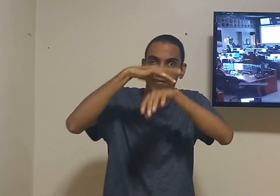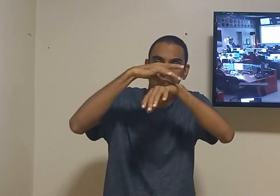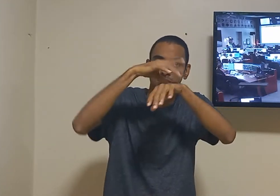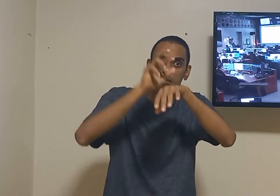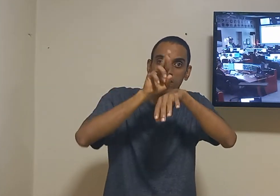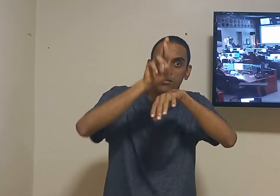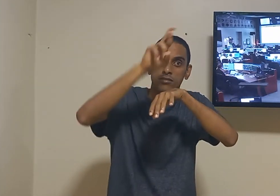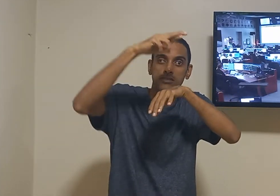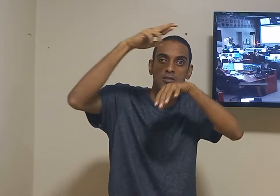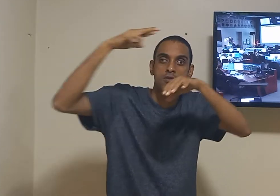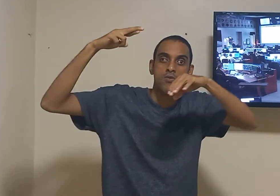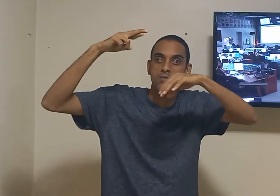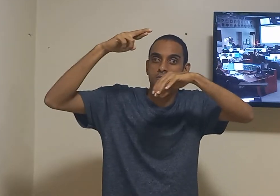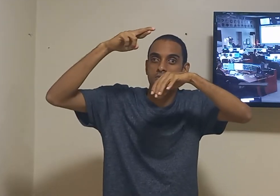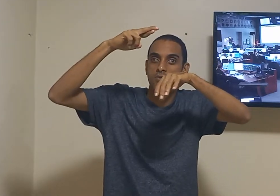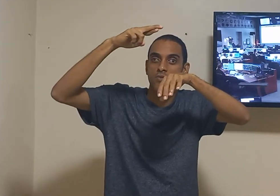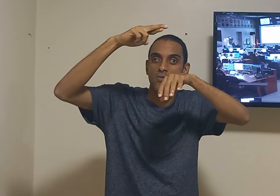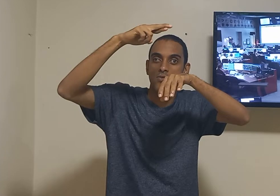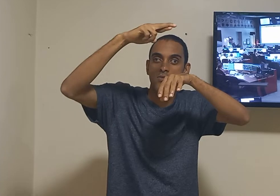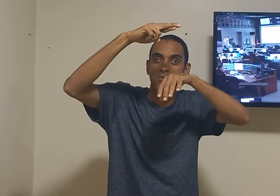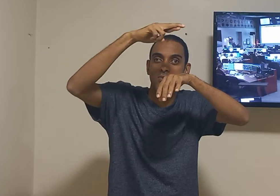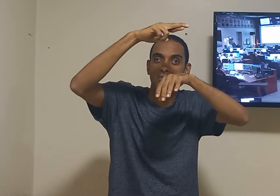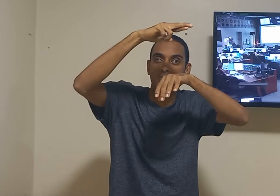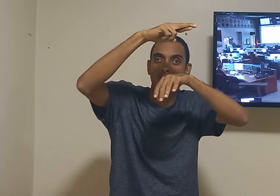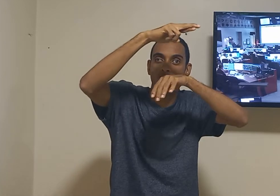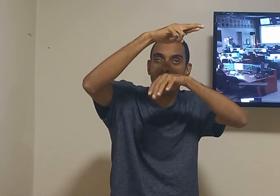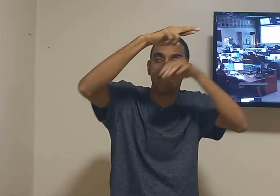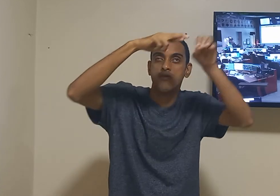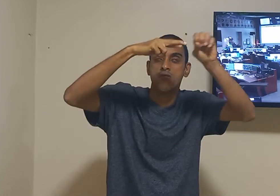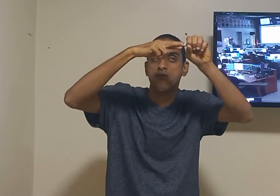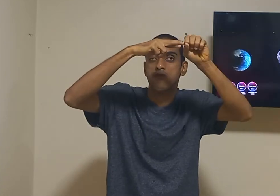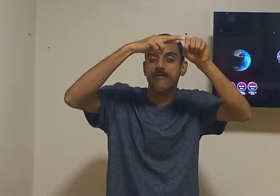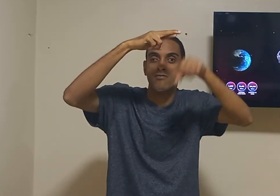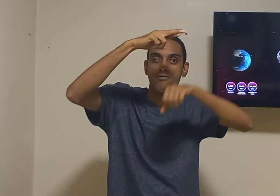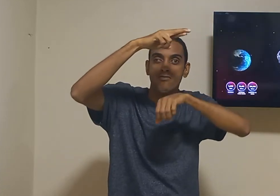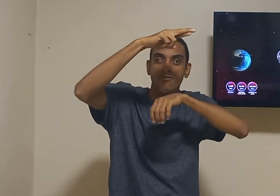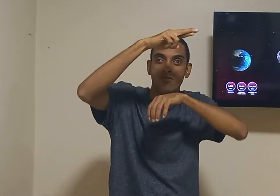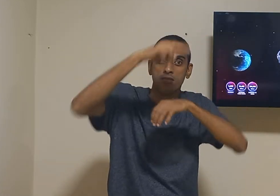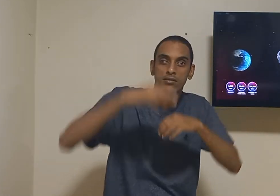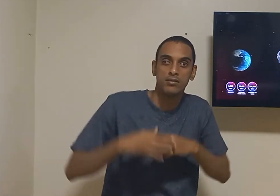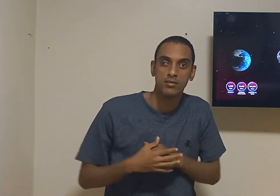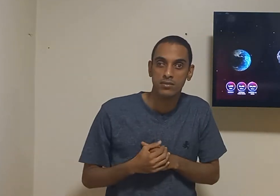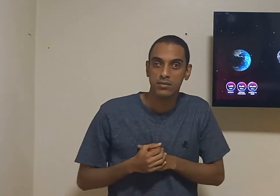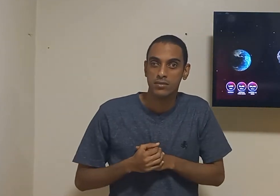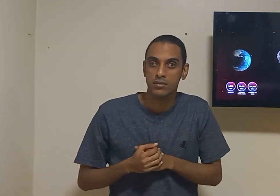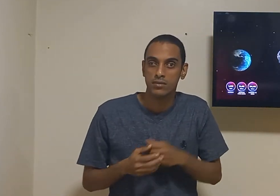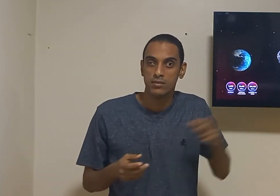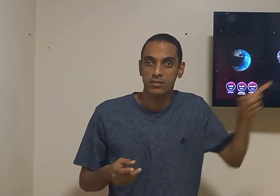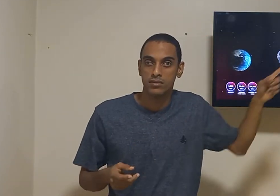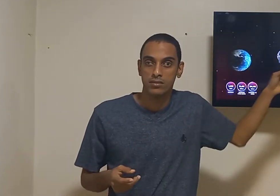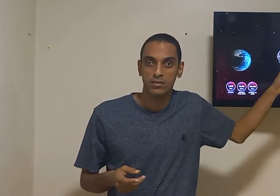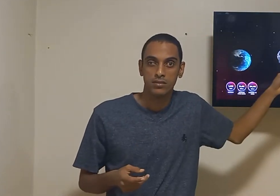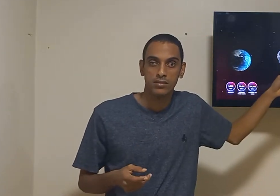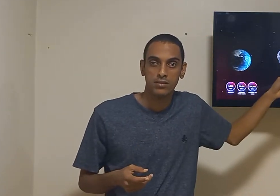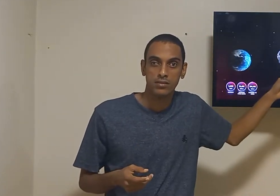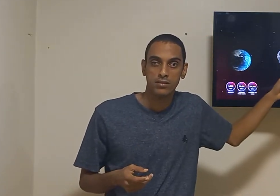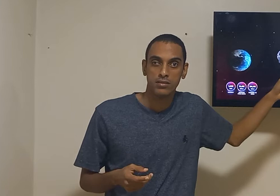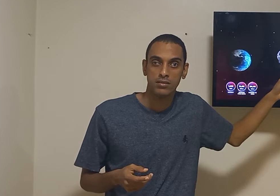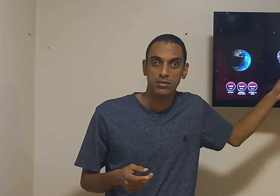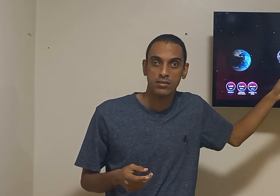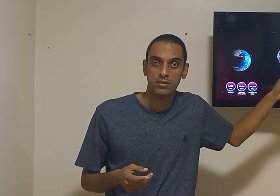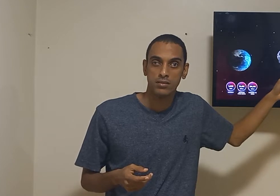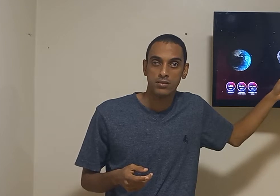the first trajectory adjustment burn and completed a checkout of the orbital maneuvering system, or OMS